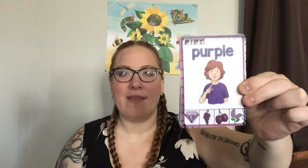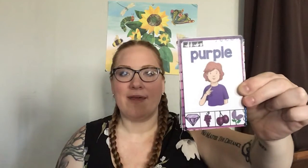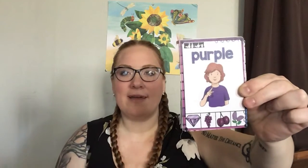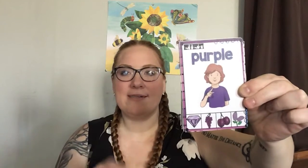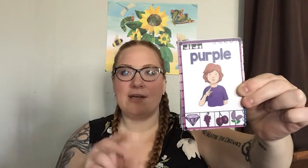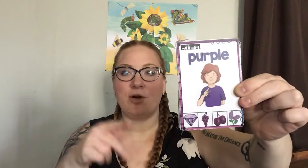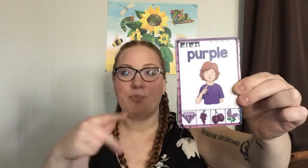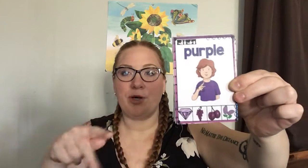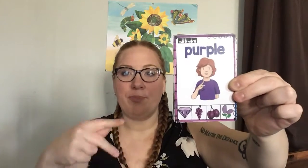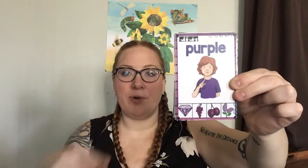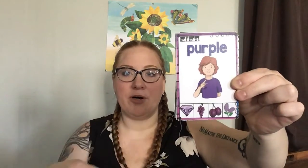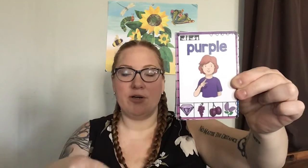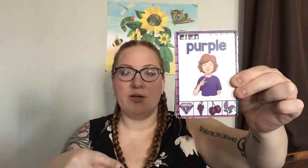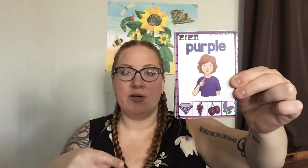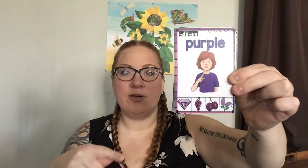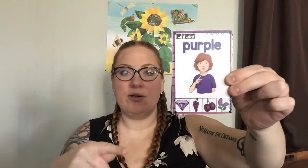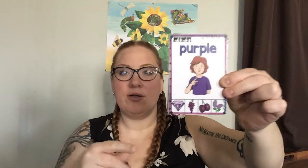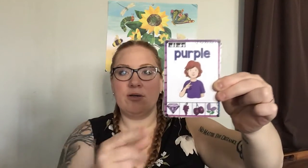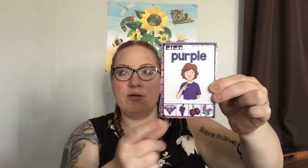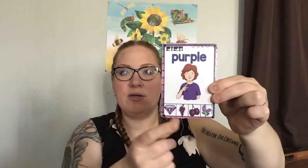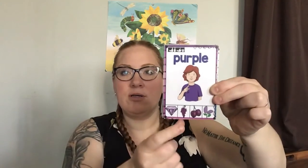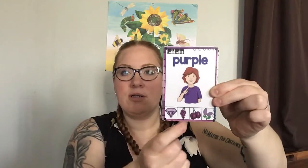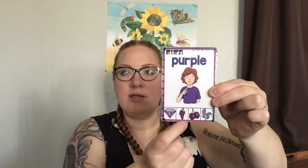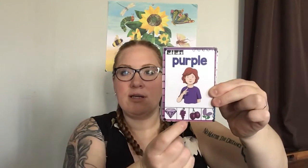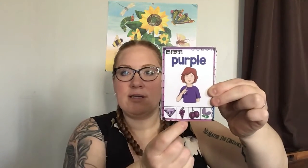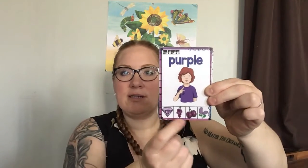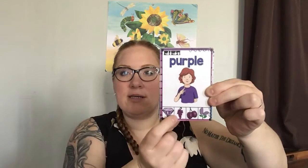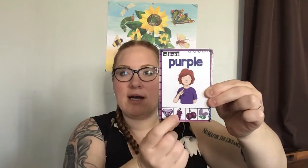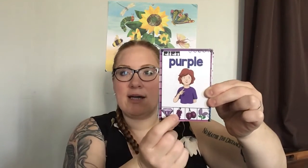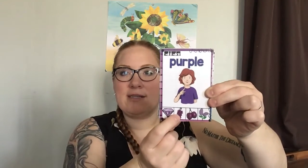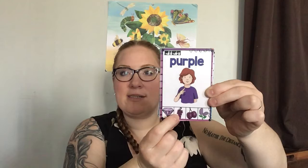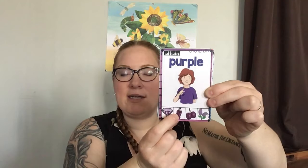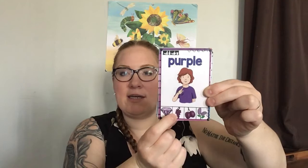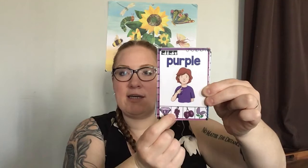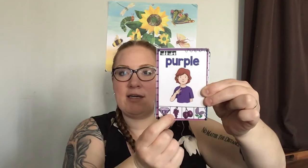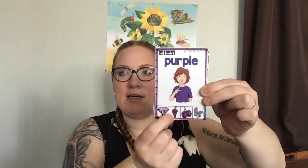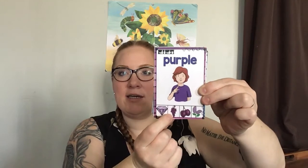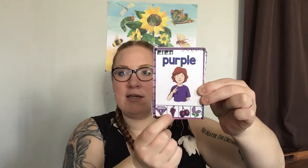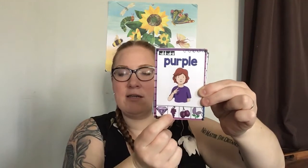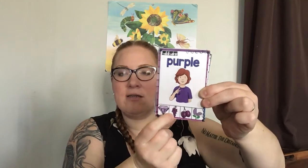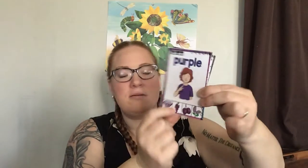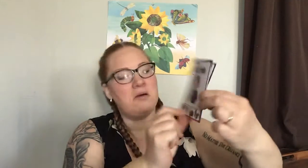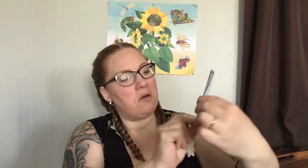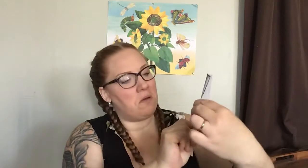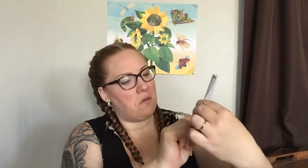Things that are purple. Let's see, I see